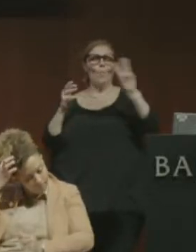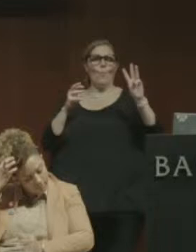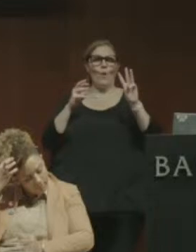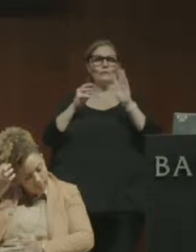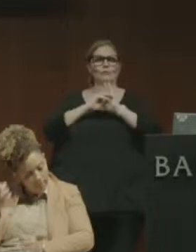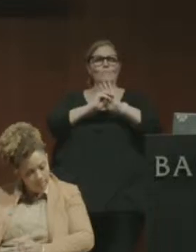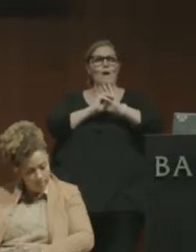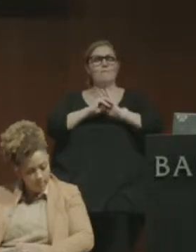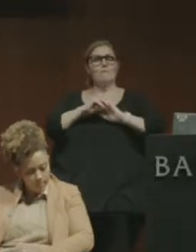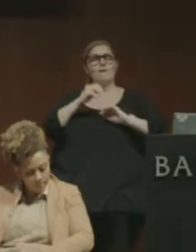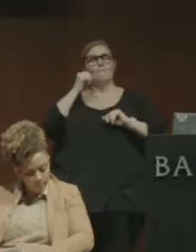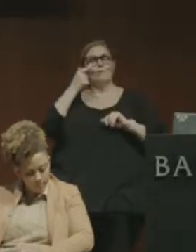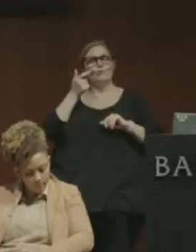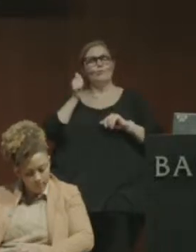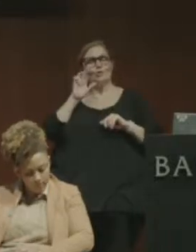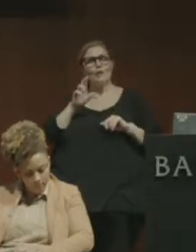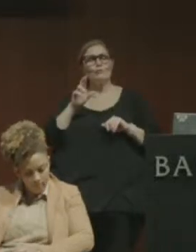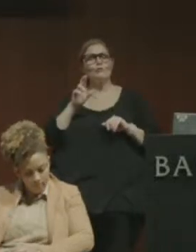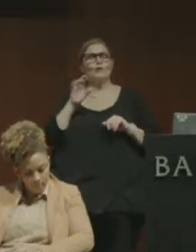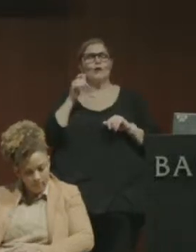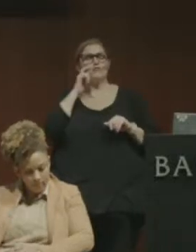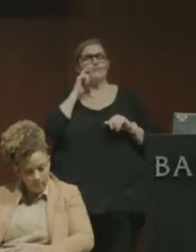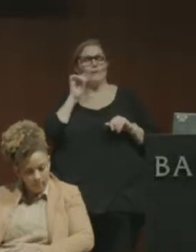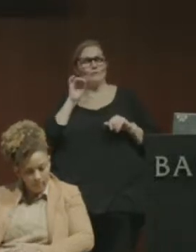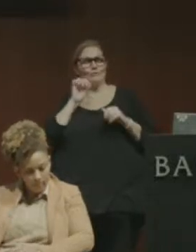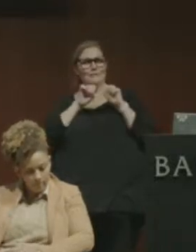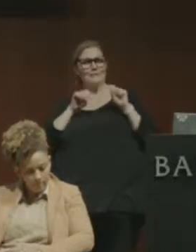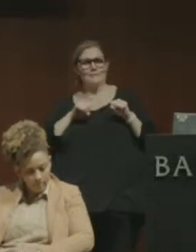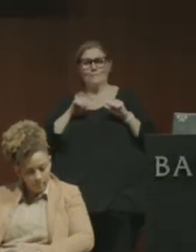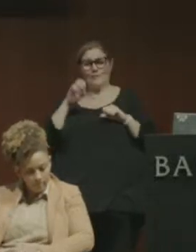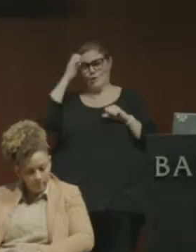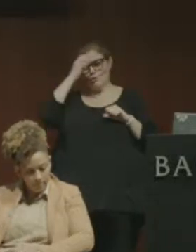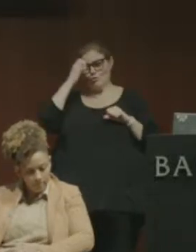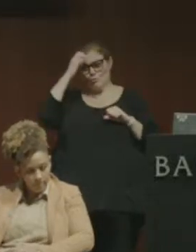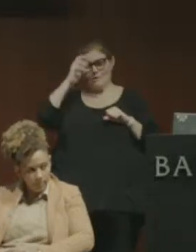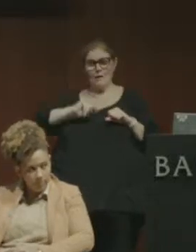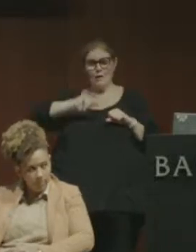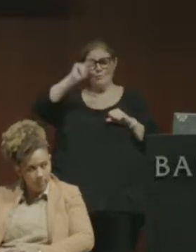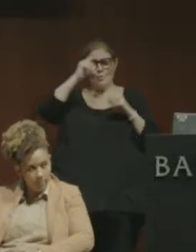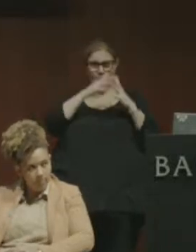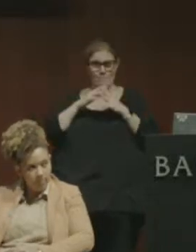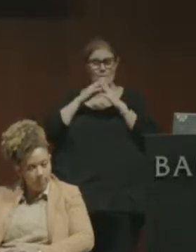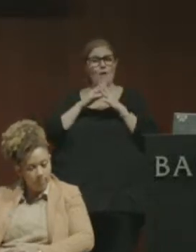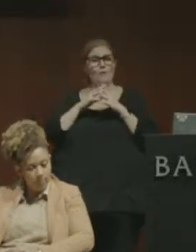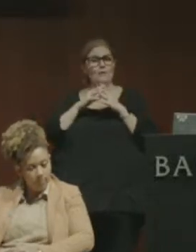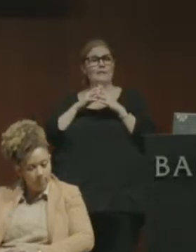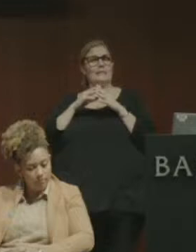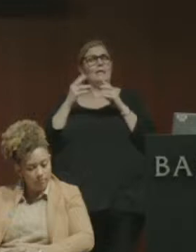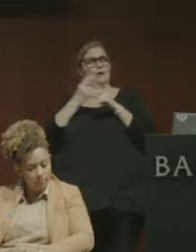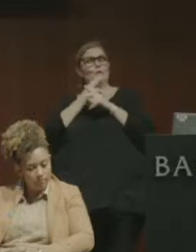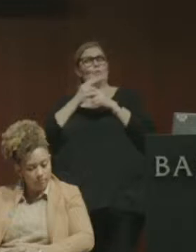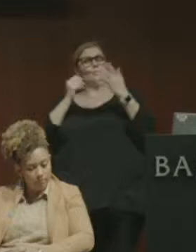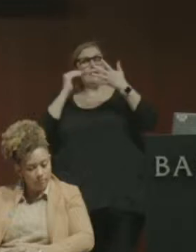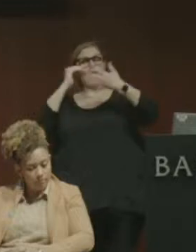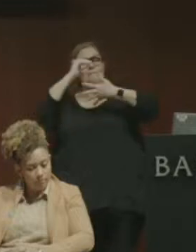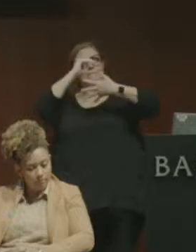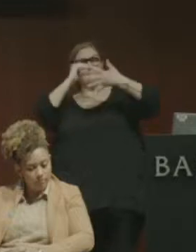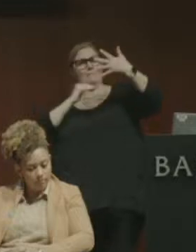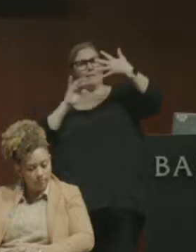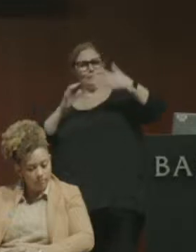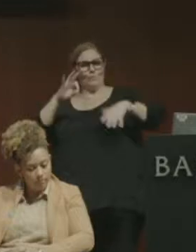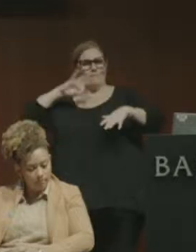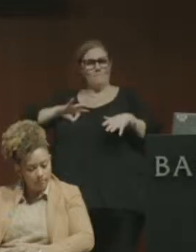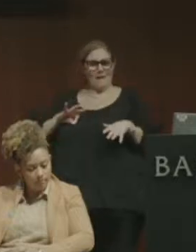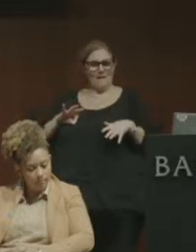and racialized governance. In this system, European and North American countries could use these hierarchies to